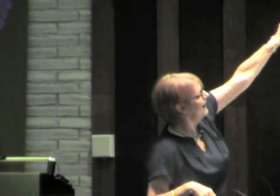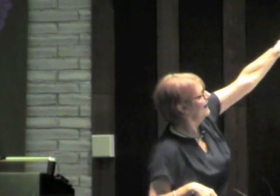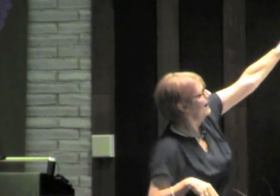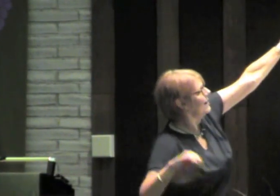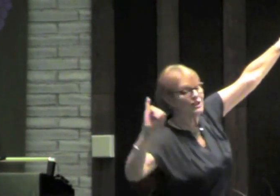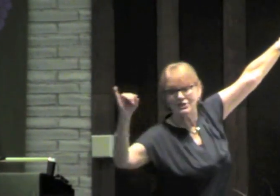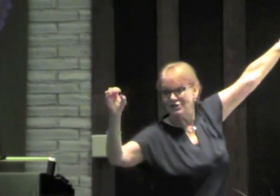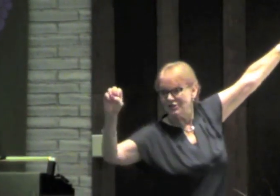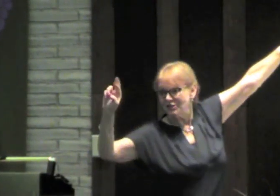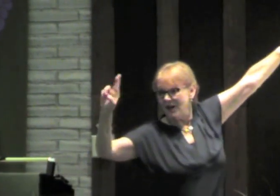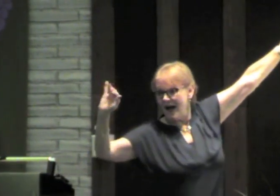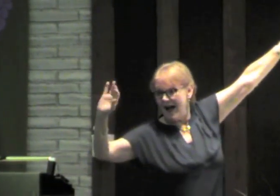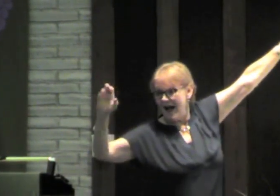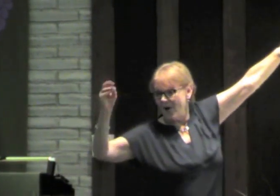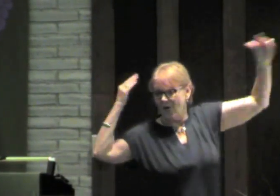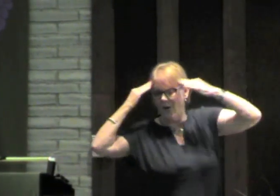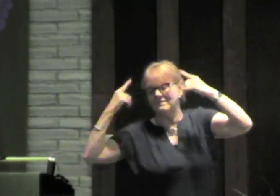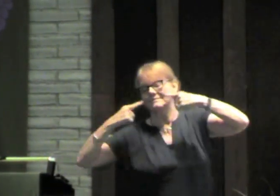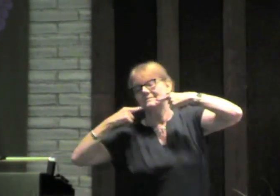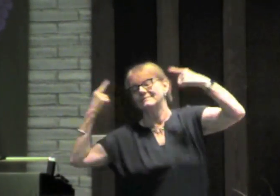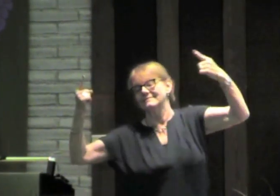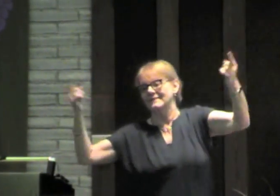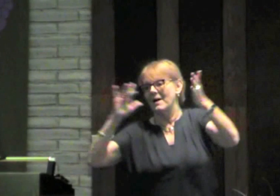After that, we traveled down to Jericho.